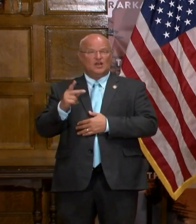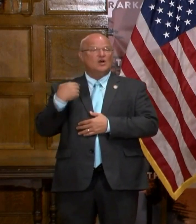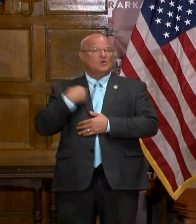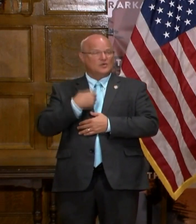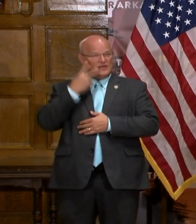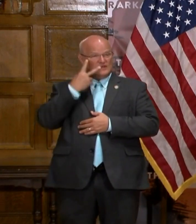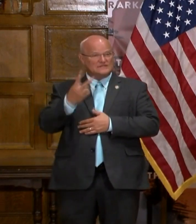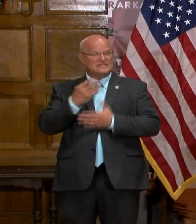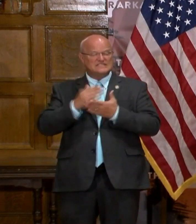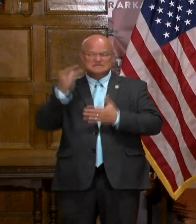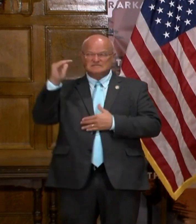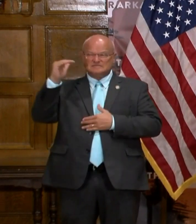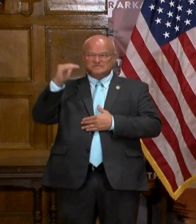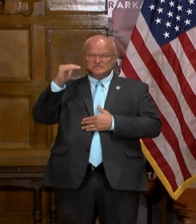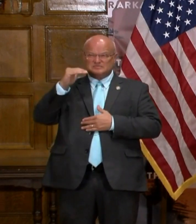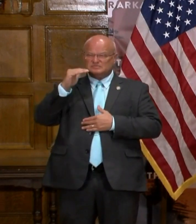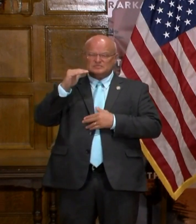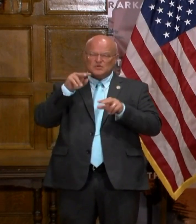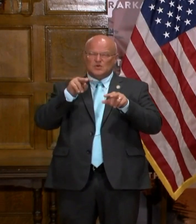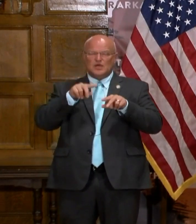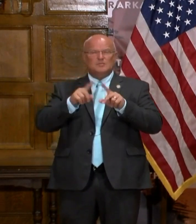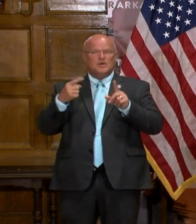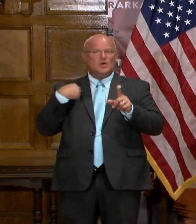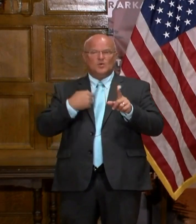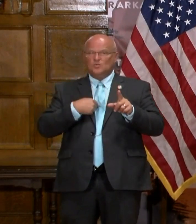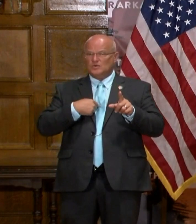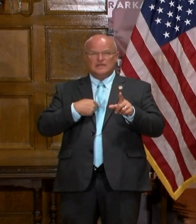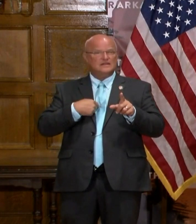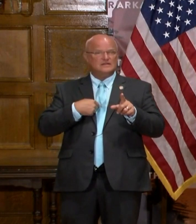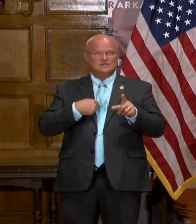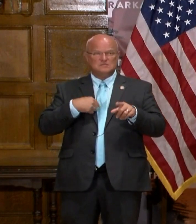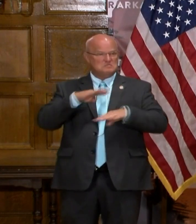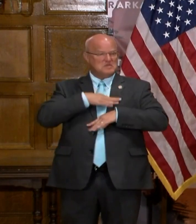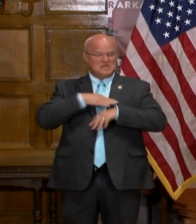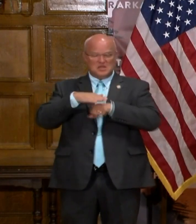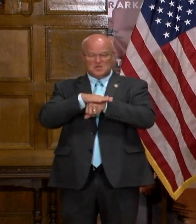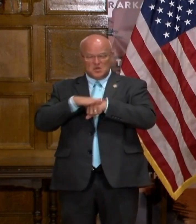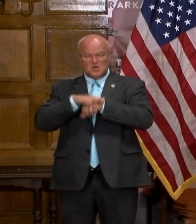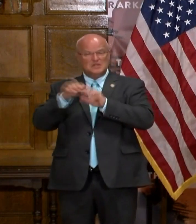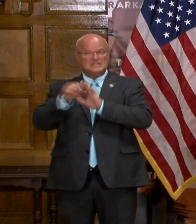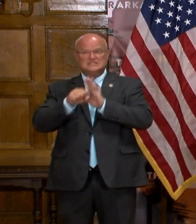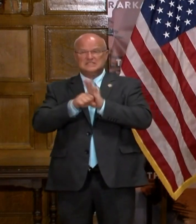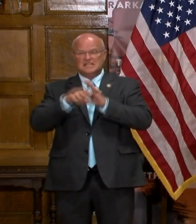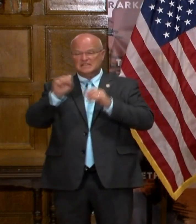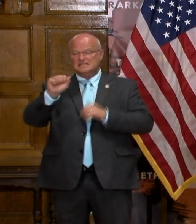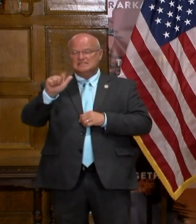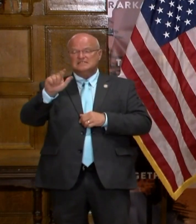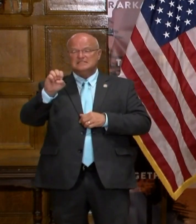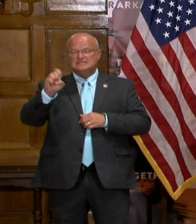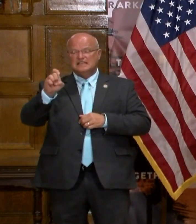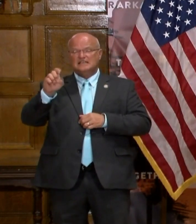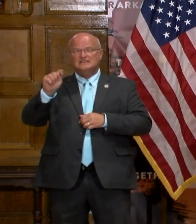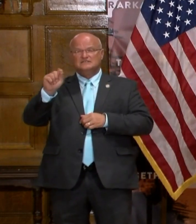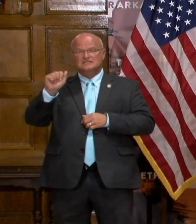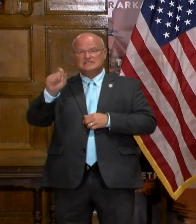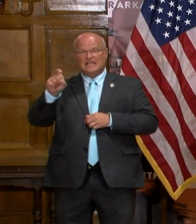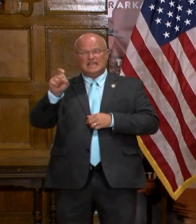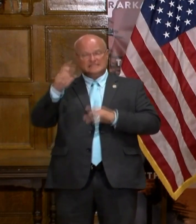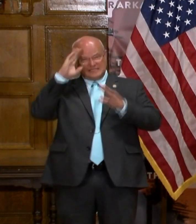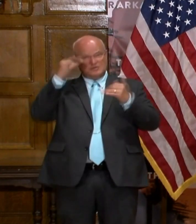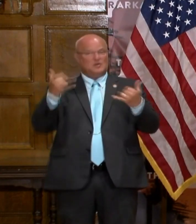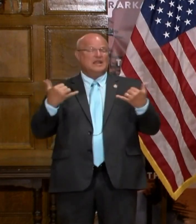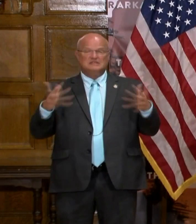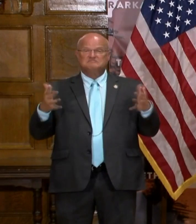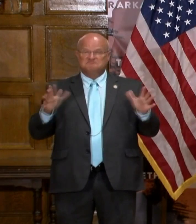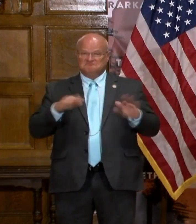we've seen some contraction. We'll continue to watch it, but we're meeting both locally and the state our sales tax expectations right